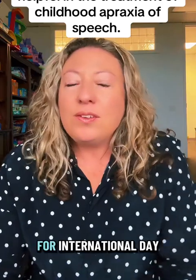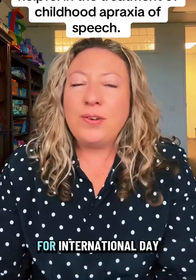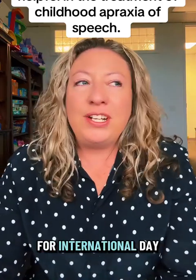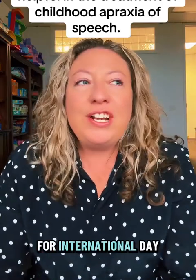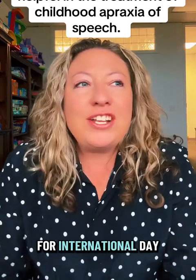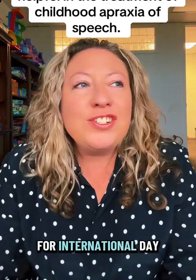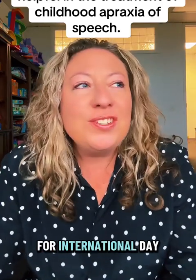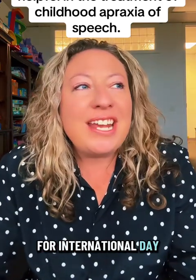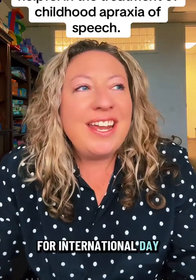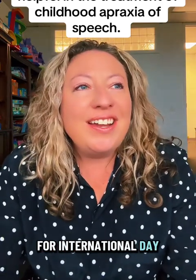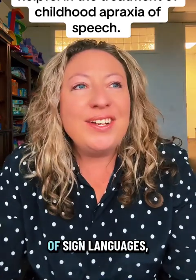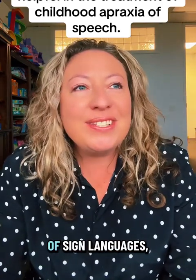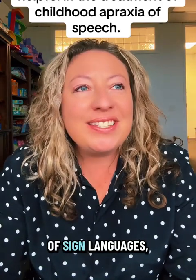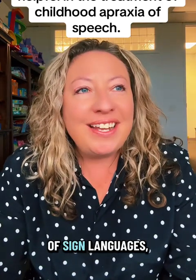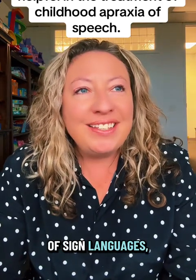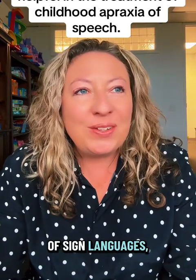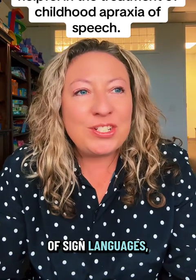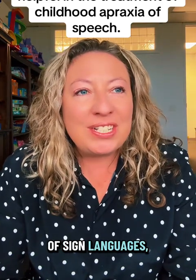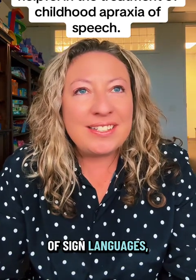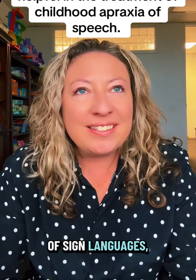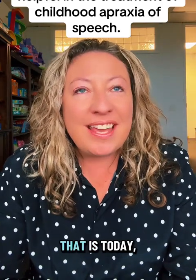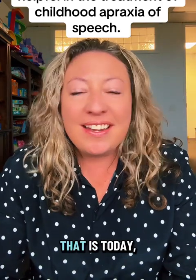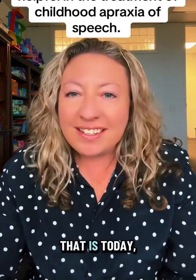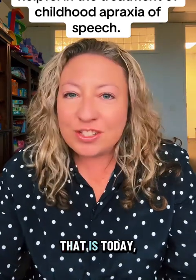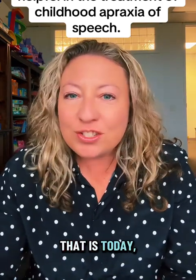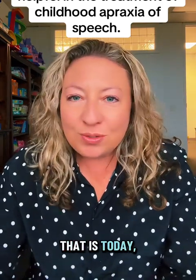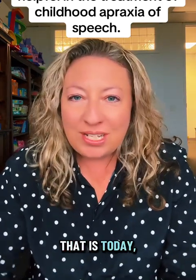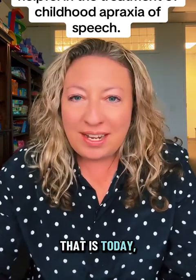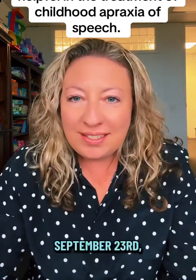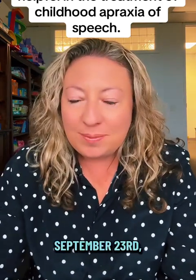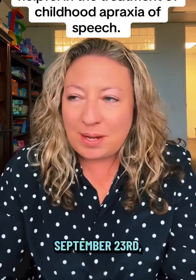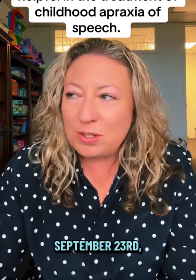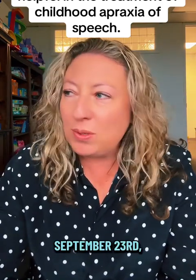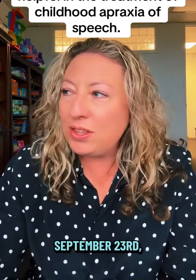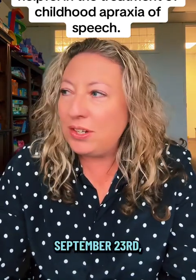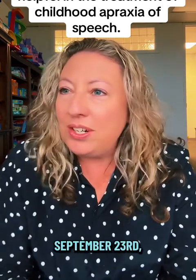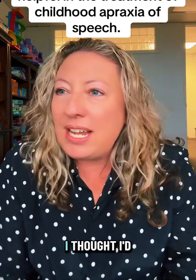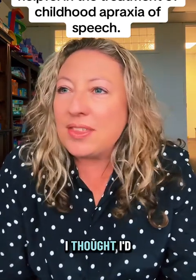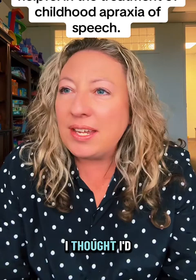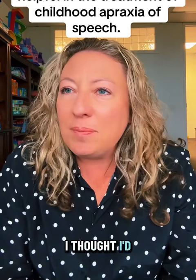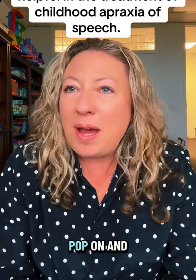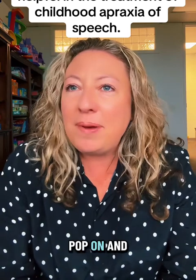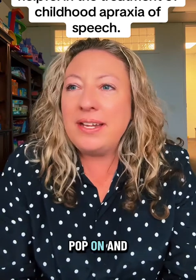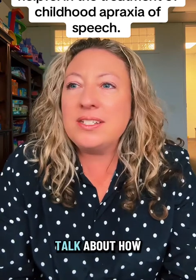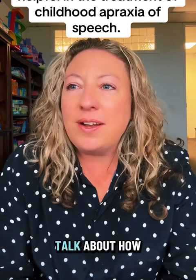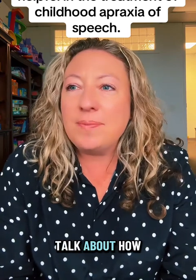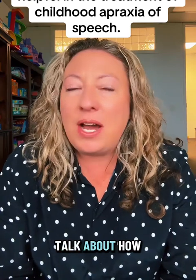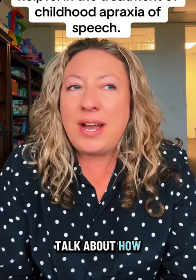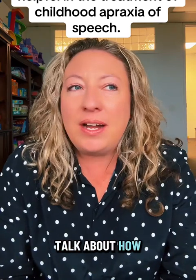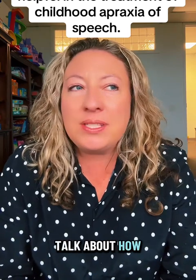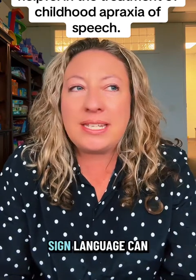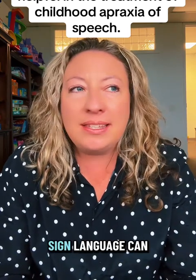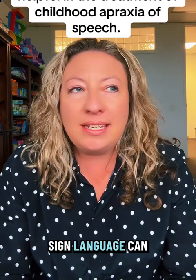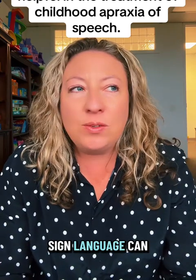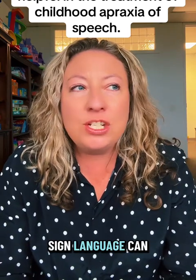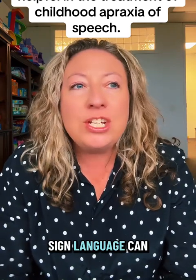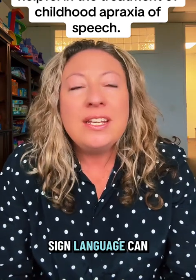For International Day of Sign Languages, that is today, September 23rd, I thought I'd pop on and talk about how sign language can